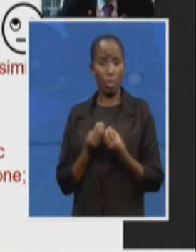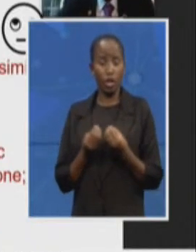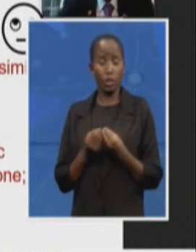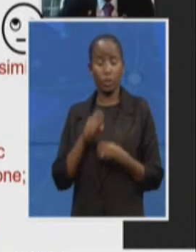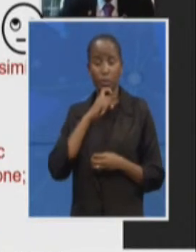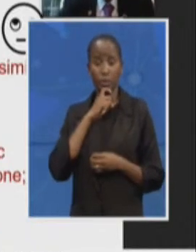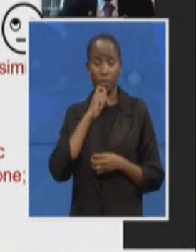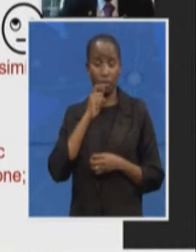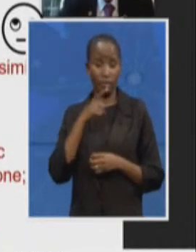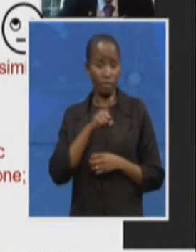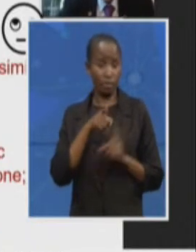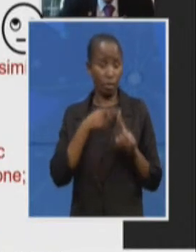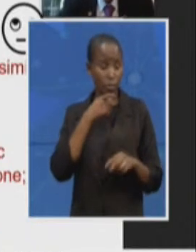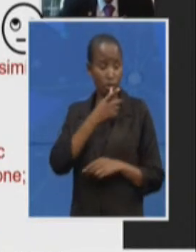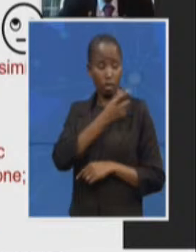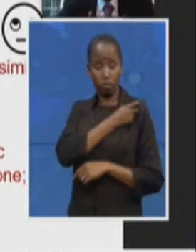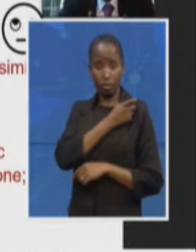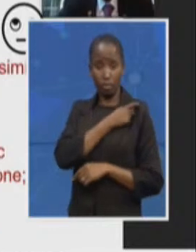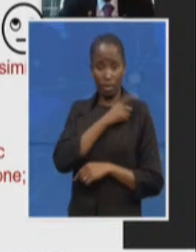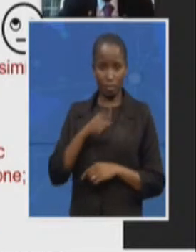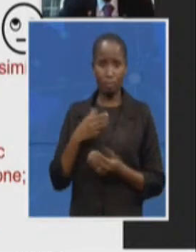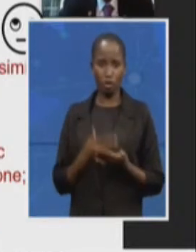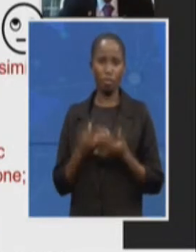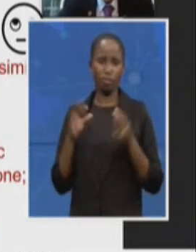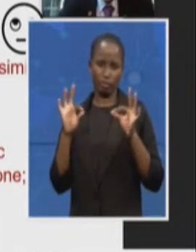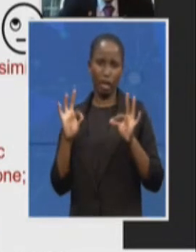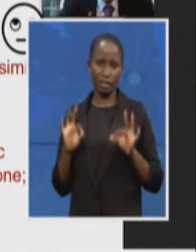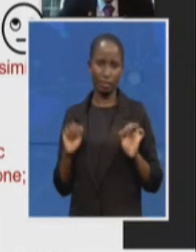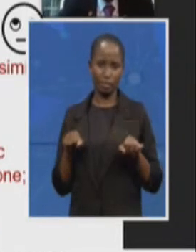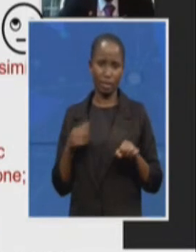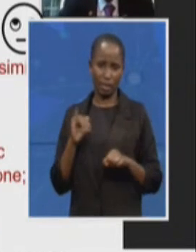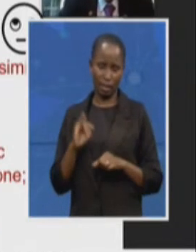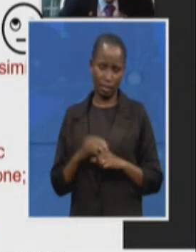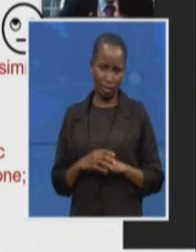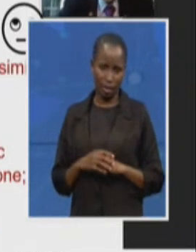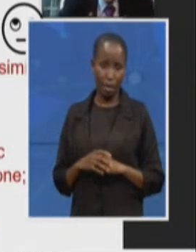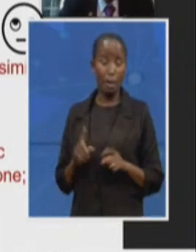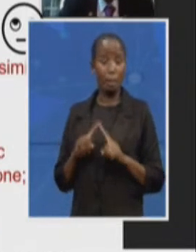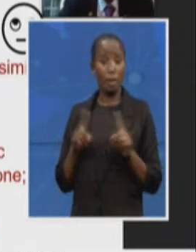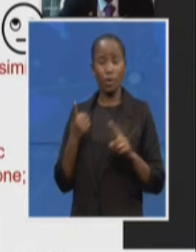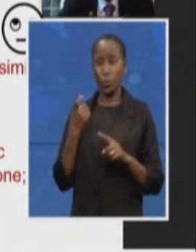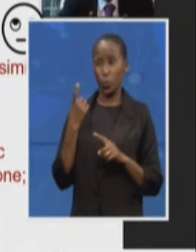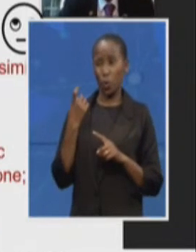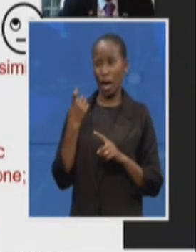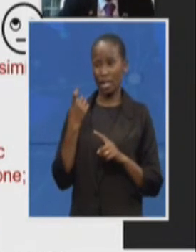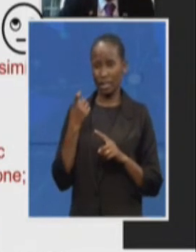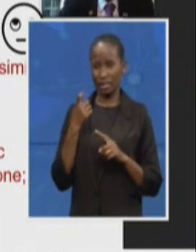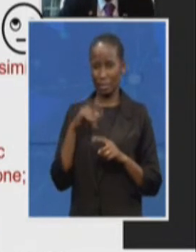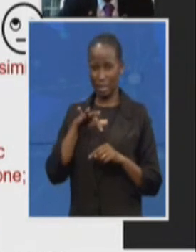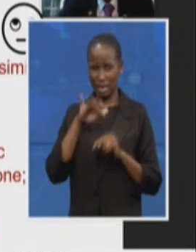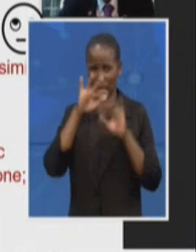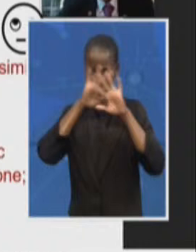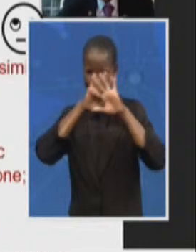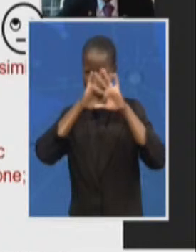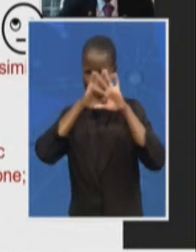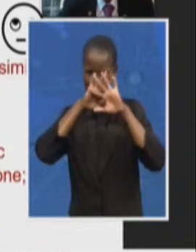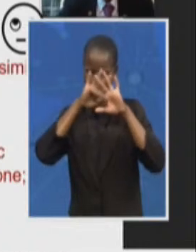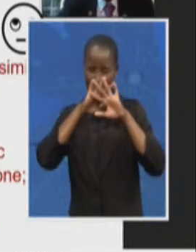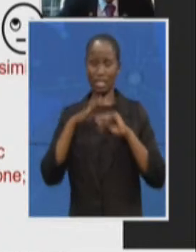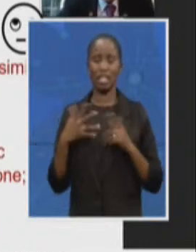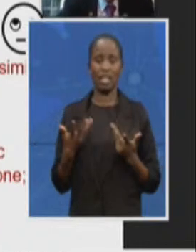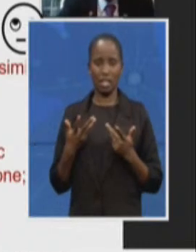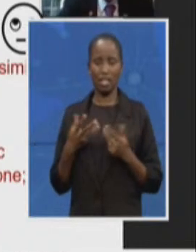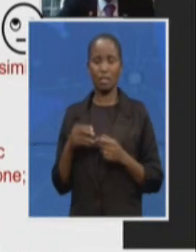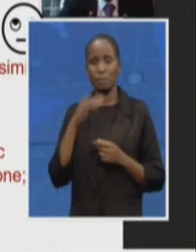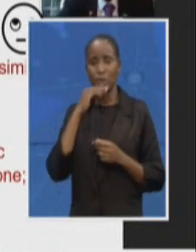effective. There's one area that's not clear, and that's on monoclonal antibodies, and that remains to be tested. We don't really